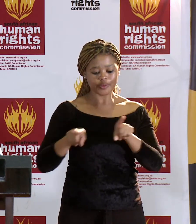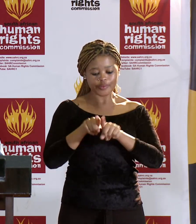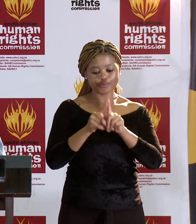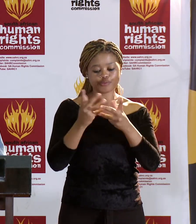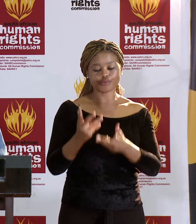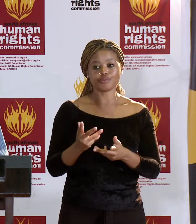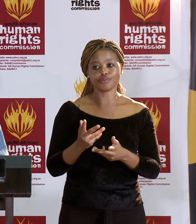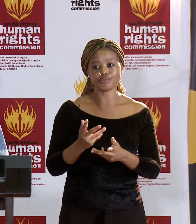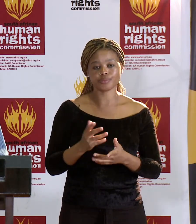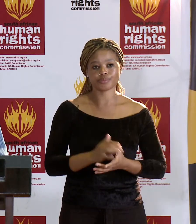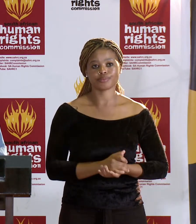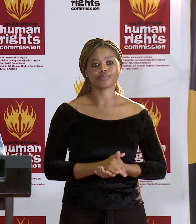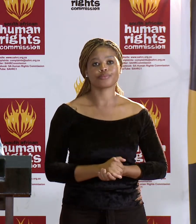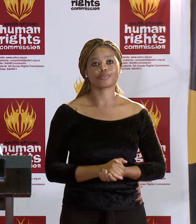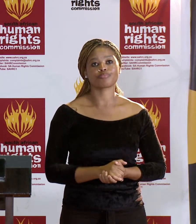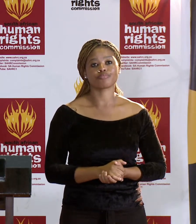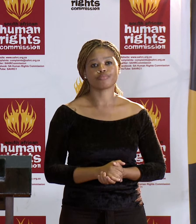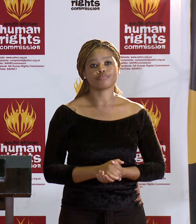pair.